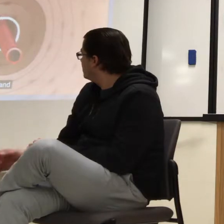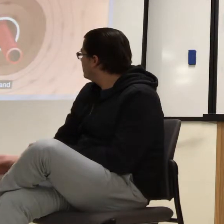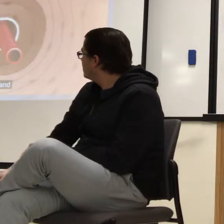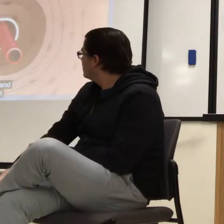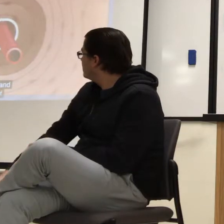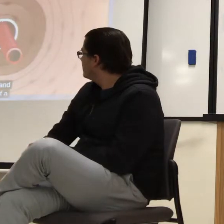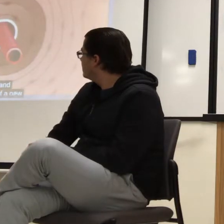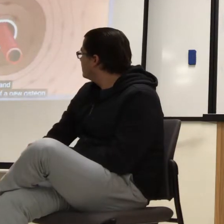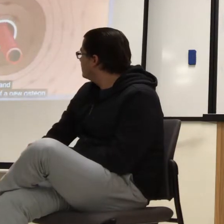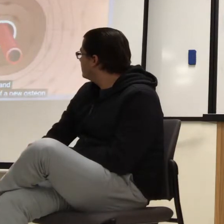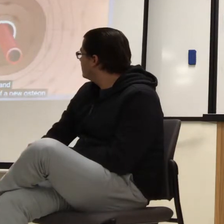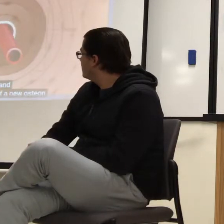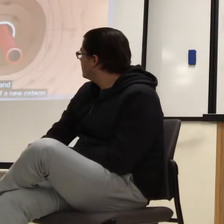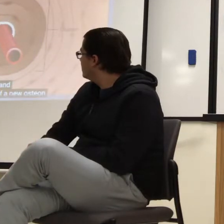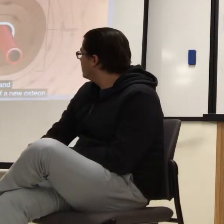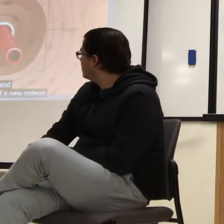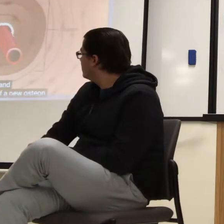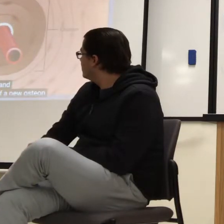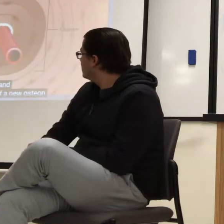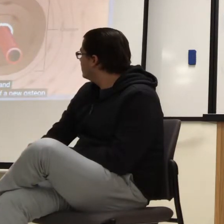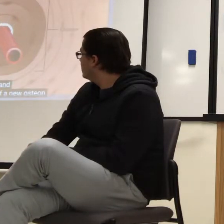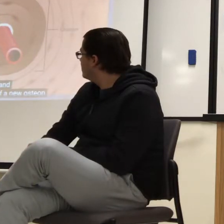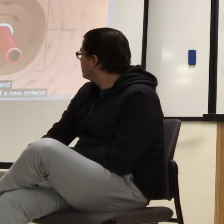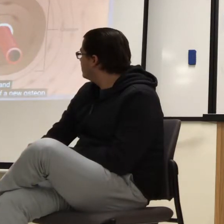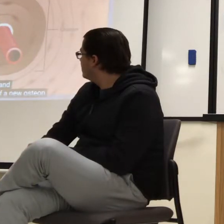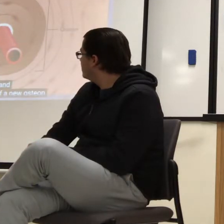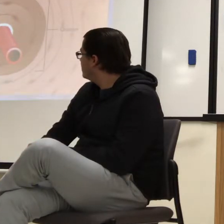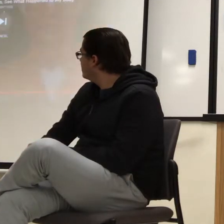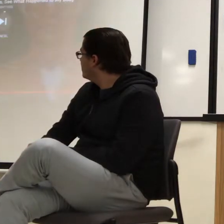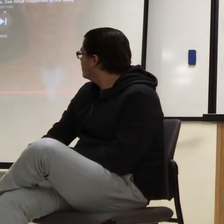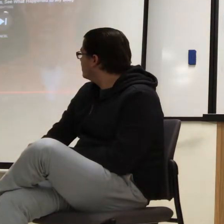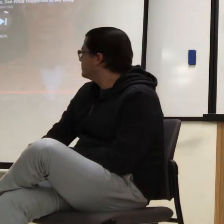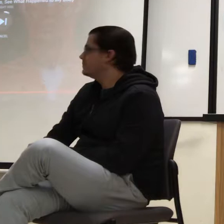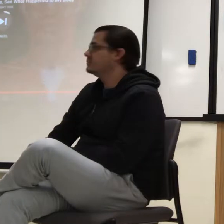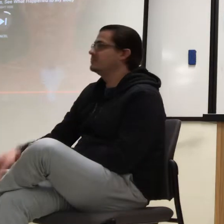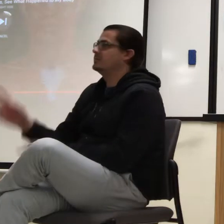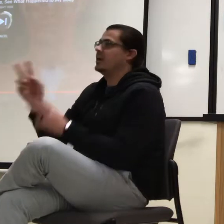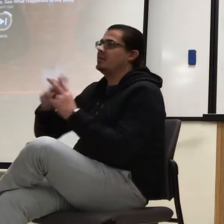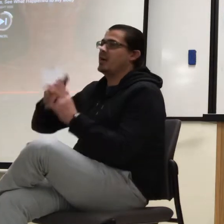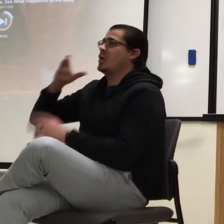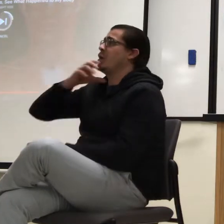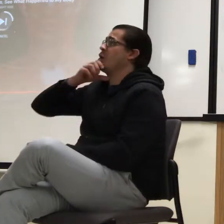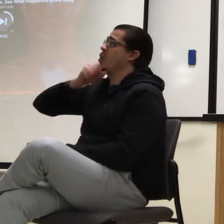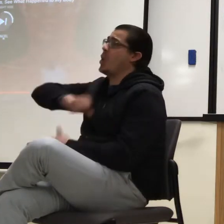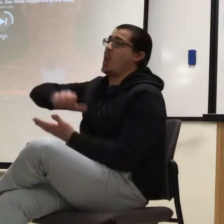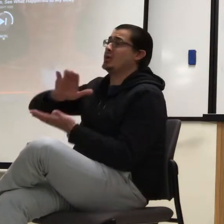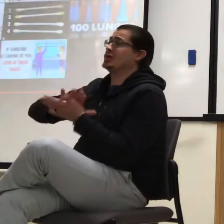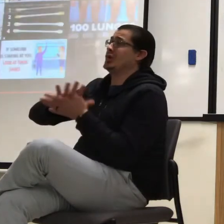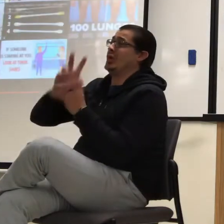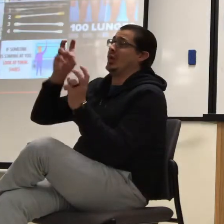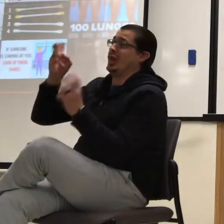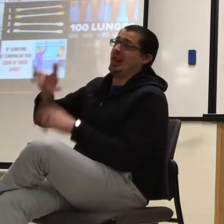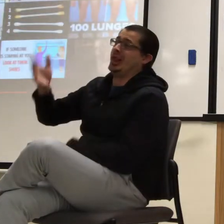completes the formation of a new osteon. That was a very old school one, but I really like it.